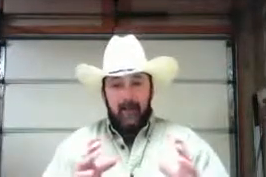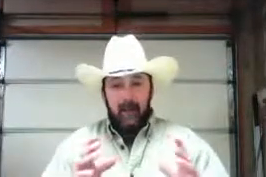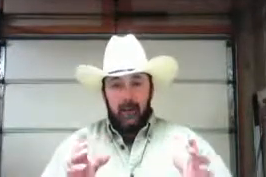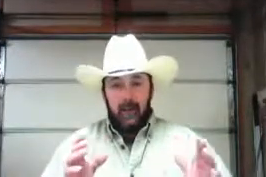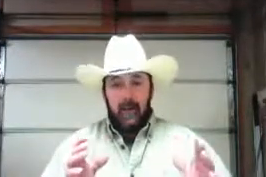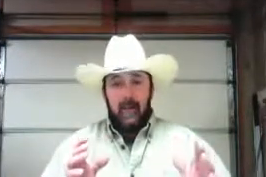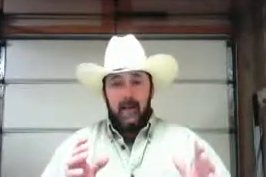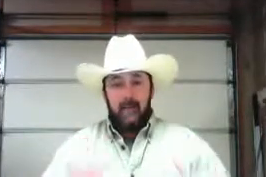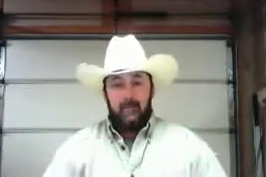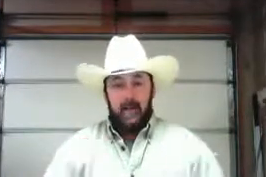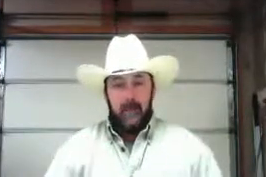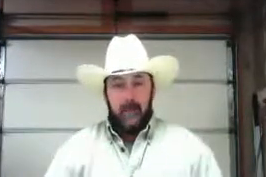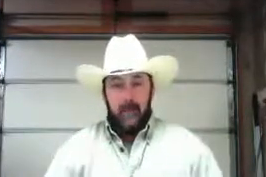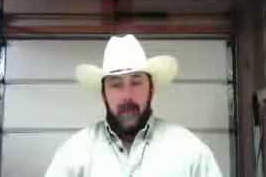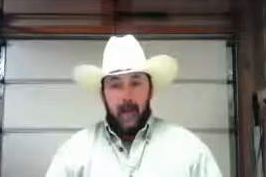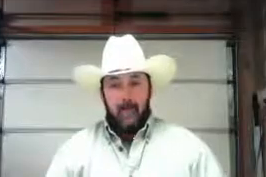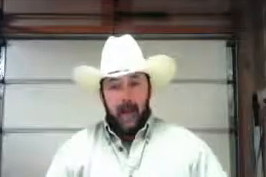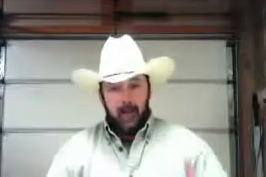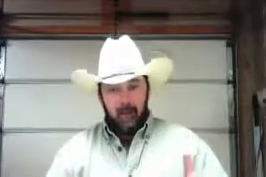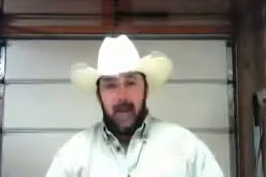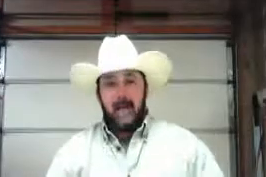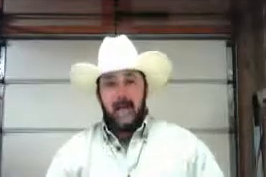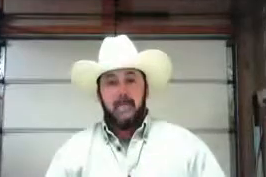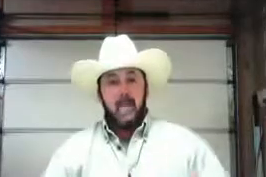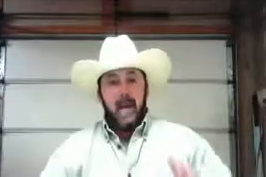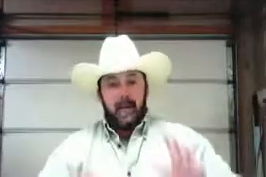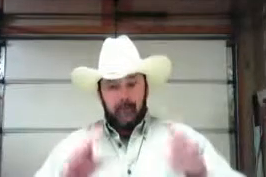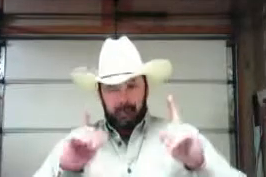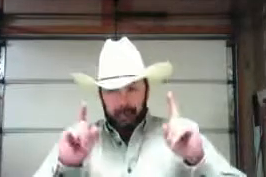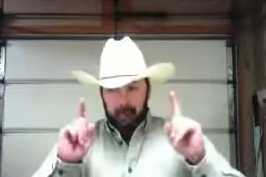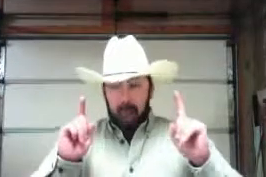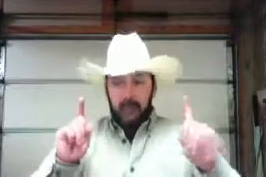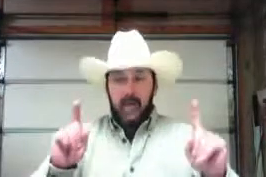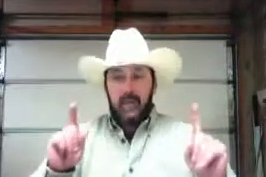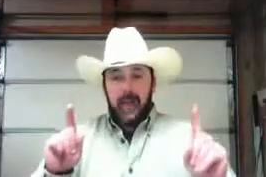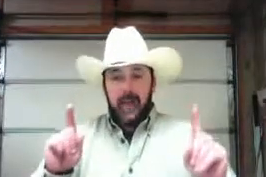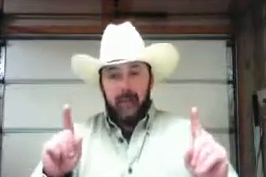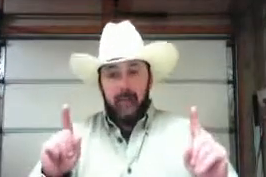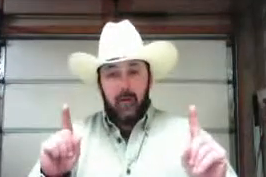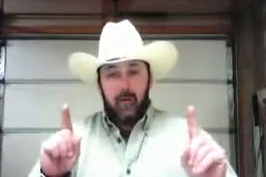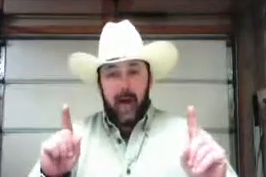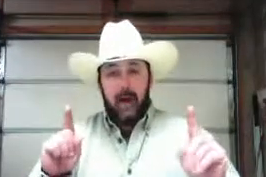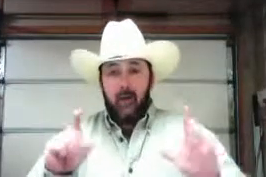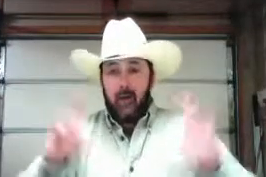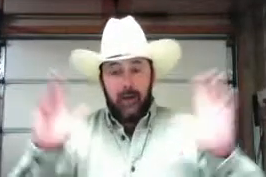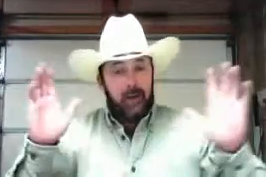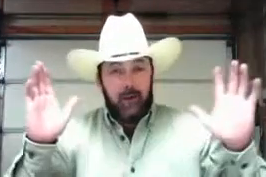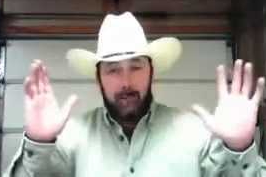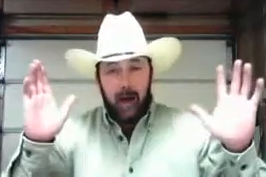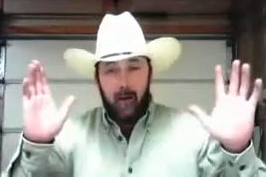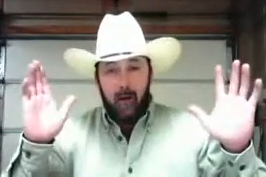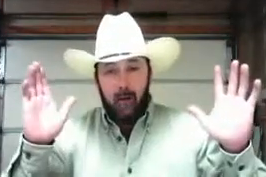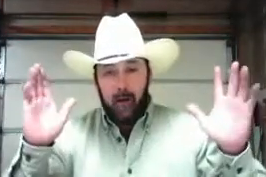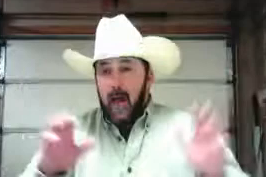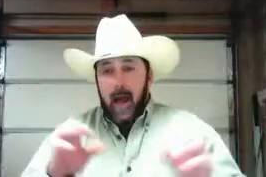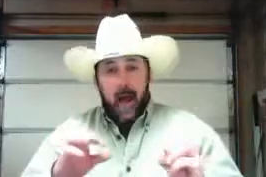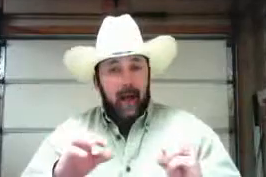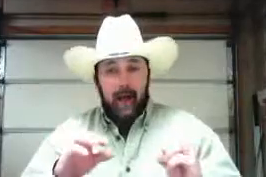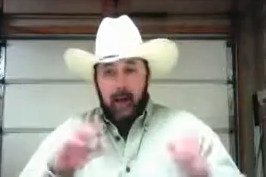be a patriot and stand up for what's right, or are you just a pawn and a